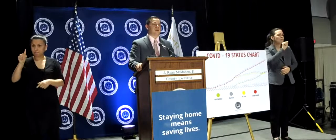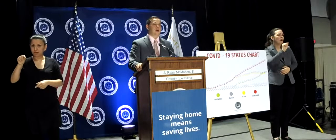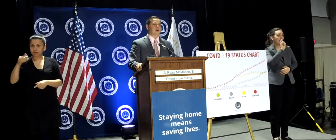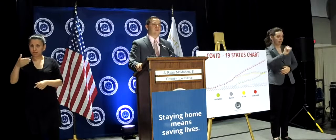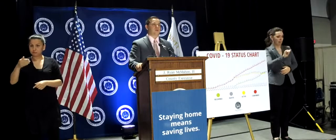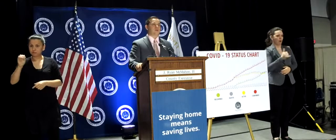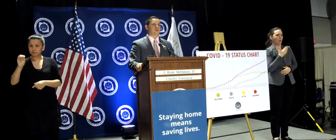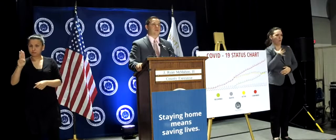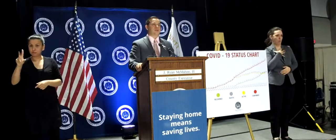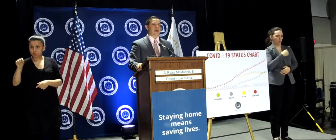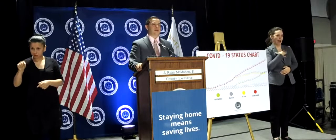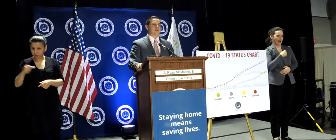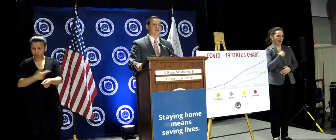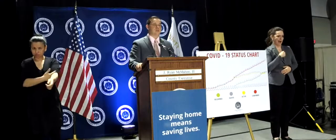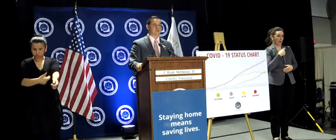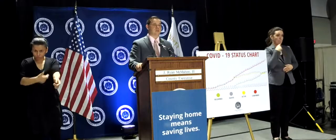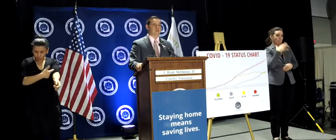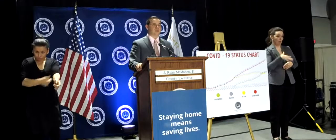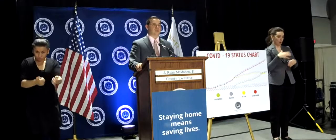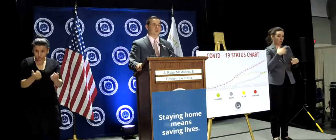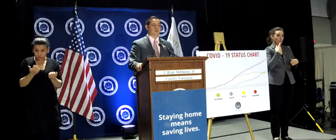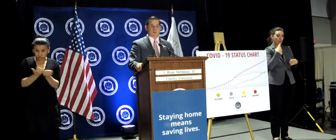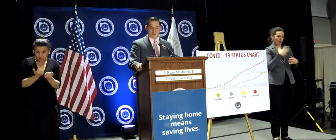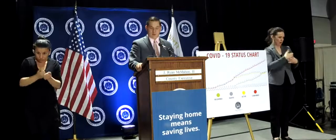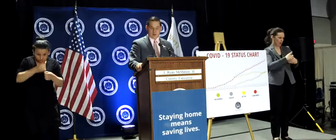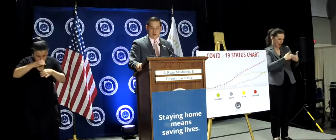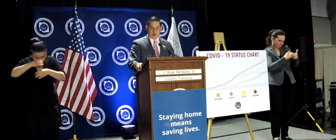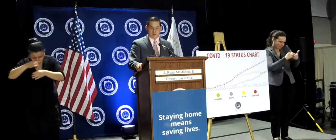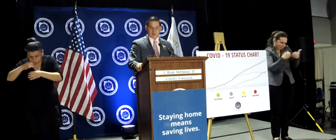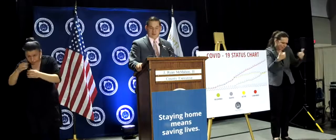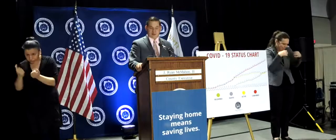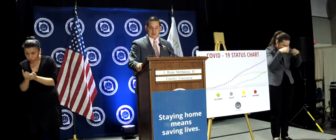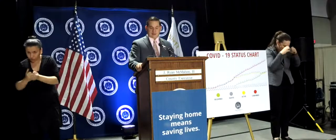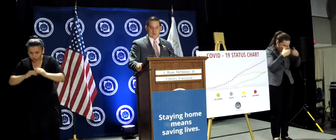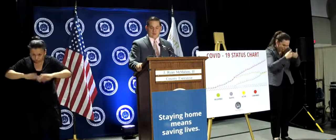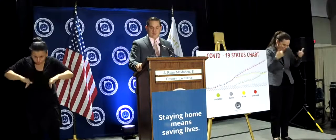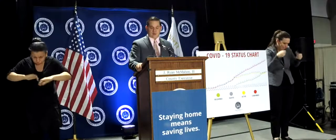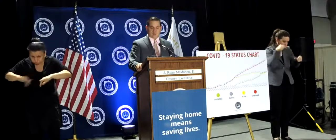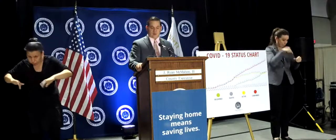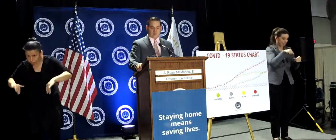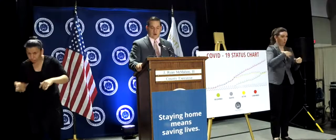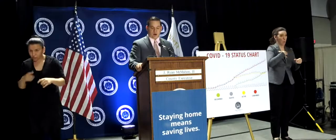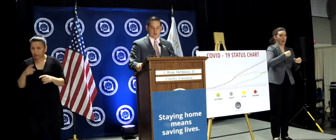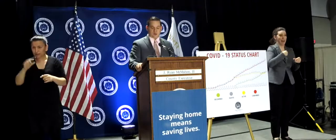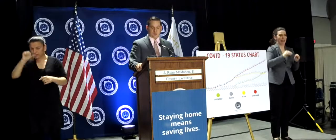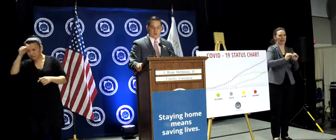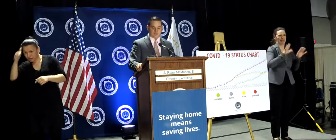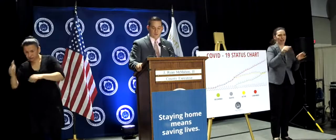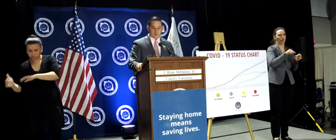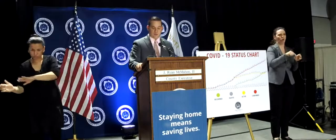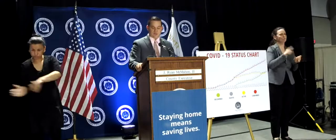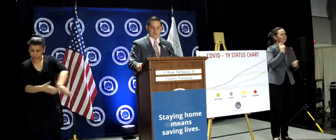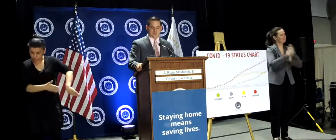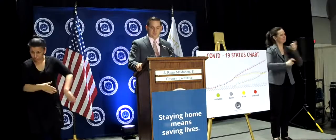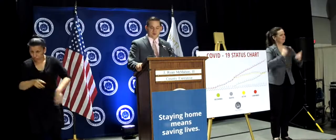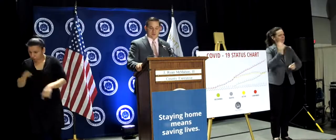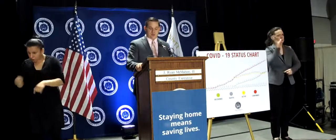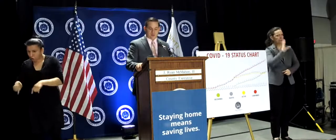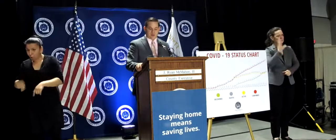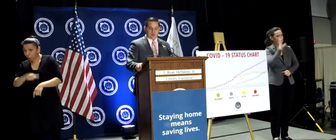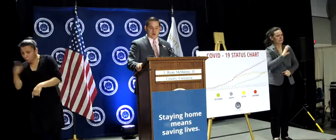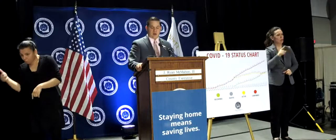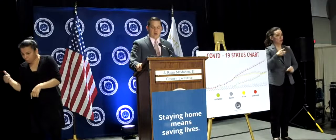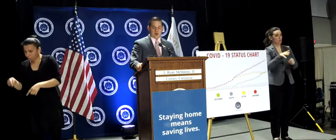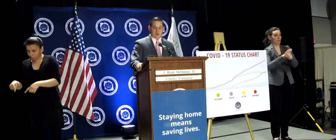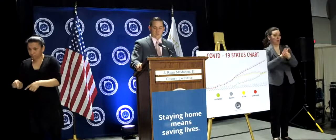process from the research side of this, which is going to be important. Please contact Upstate and Red Cross. Go to Upstate's website to